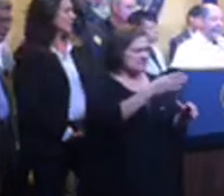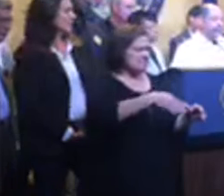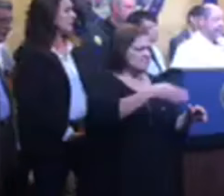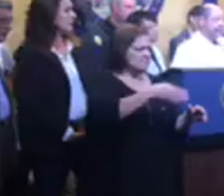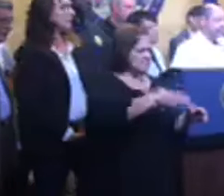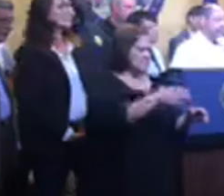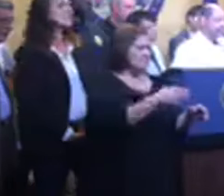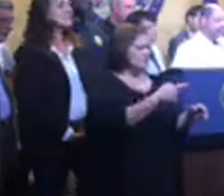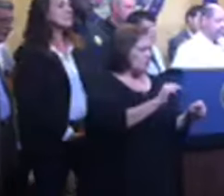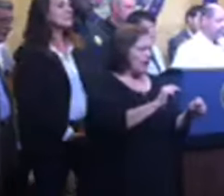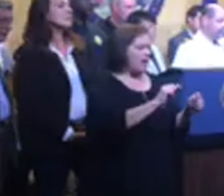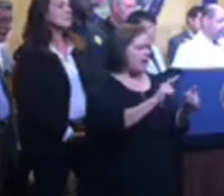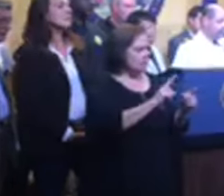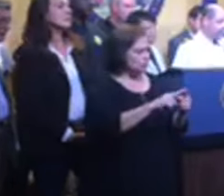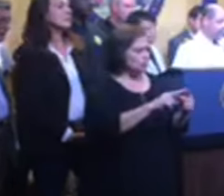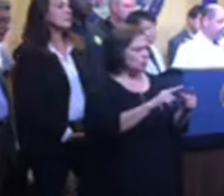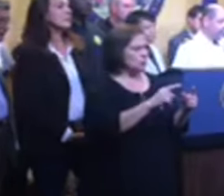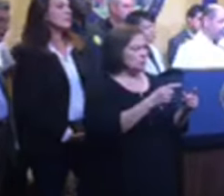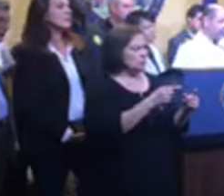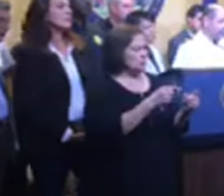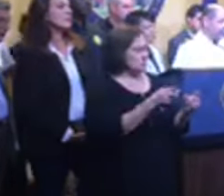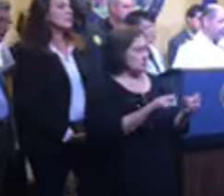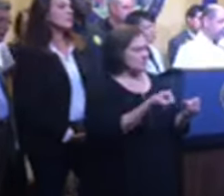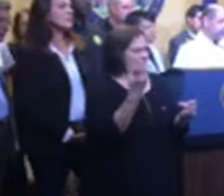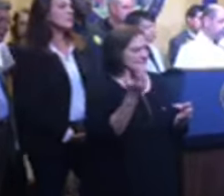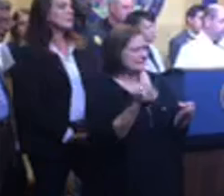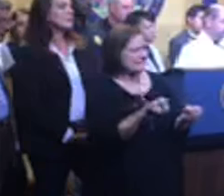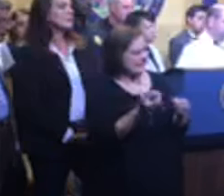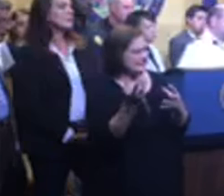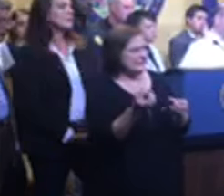was exactly how they intended for it to come down.